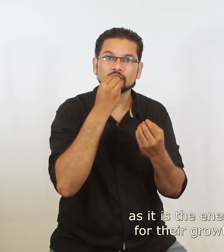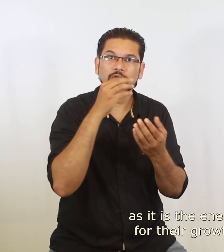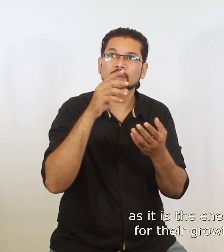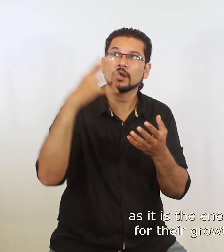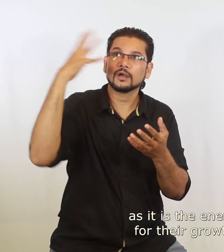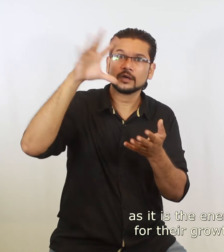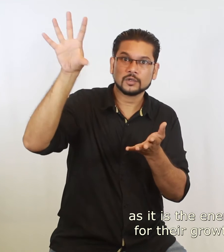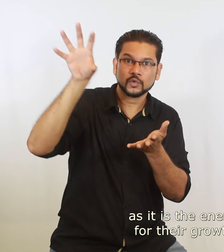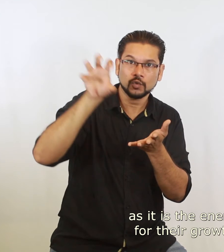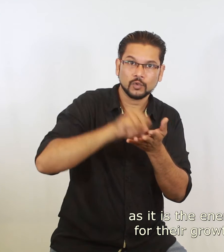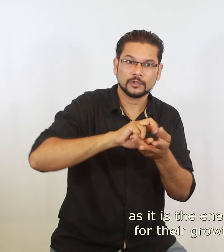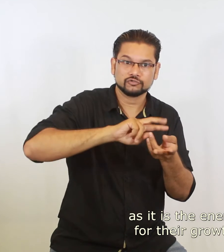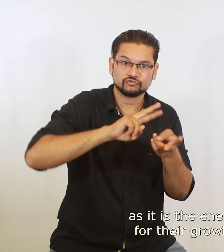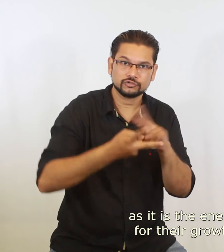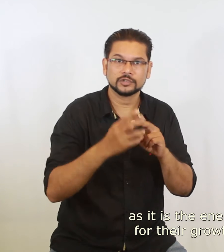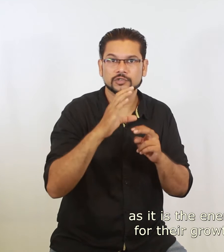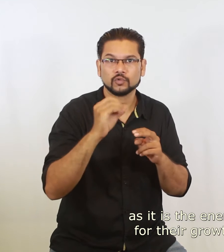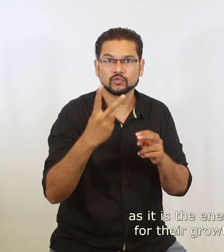as it is the energy for their growth.